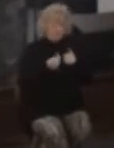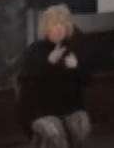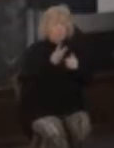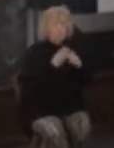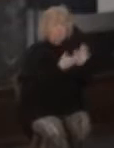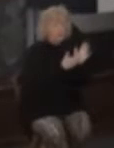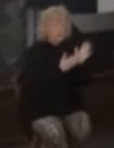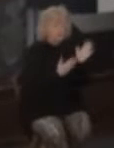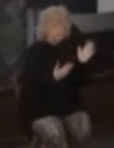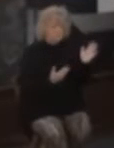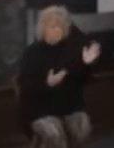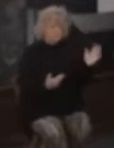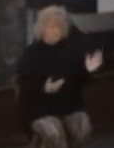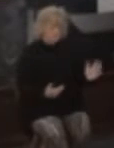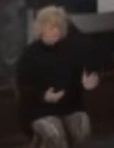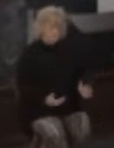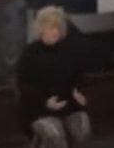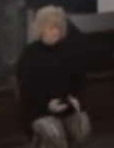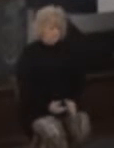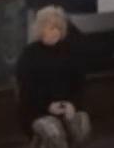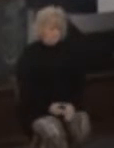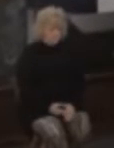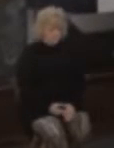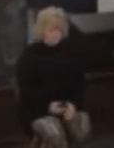Only thousands.